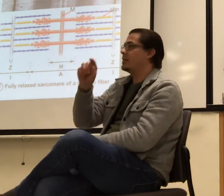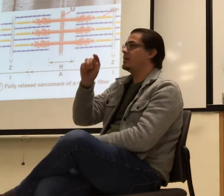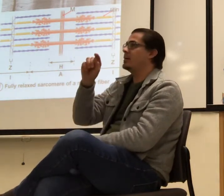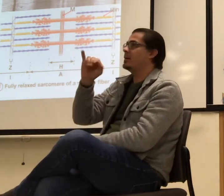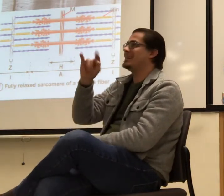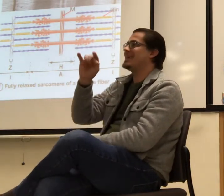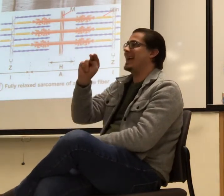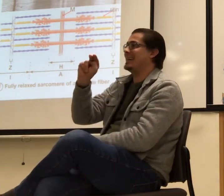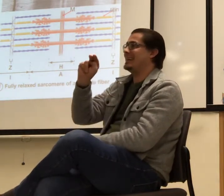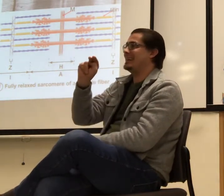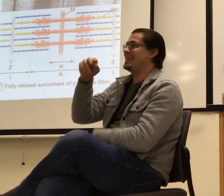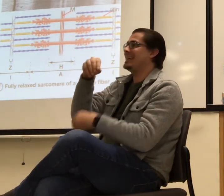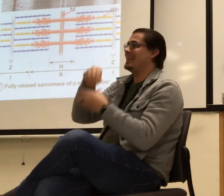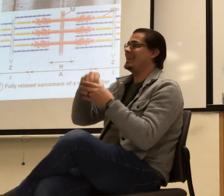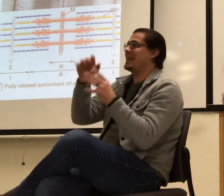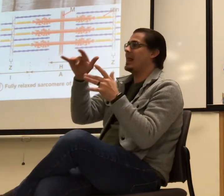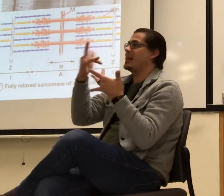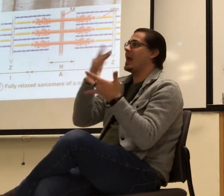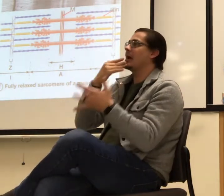light bands.